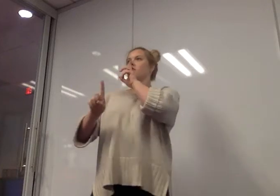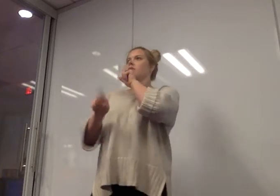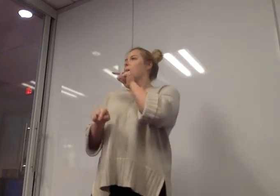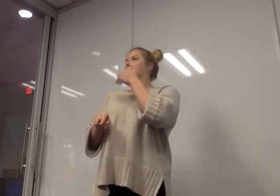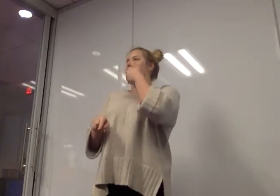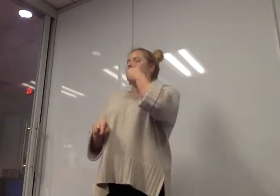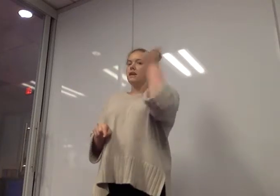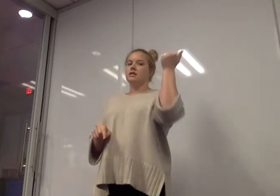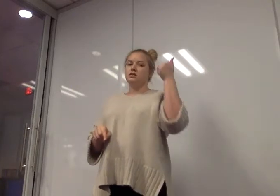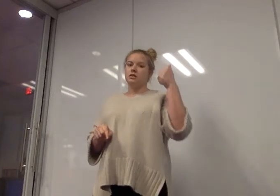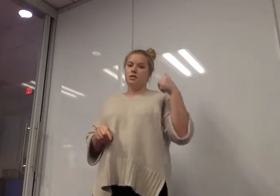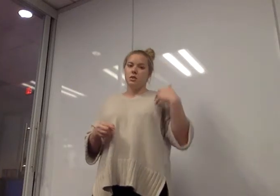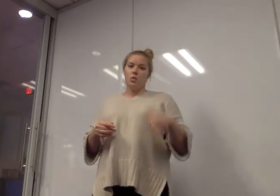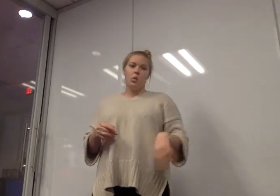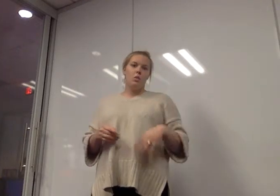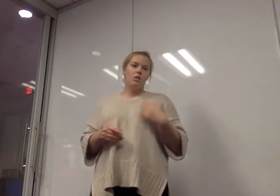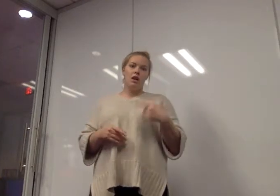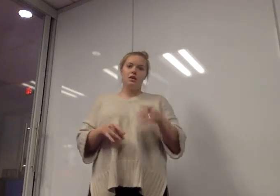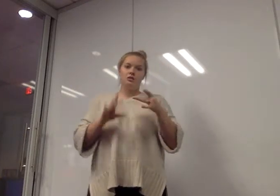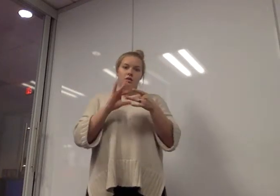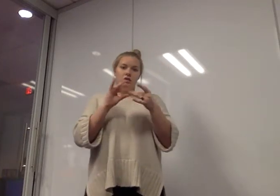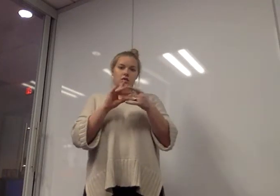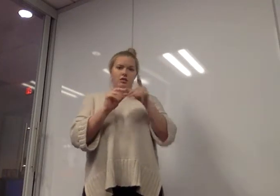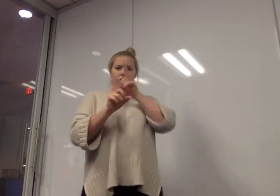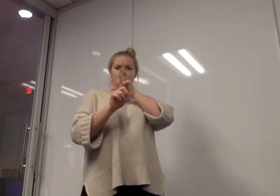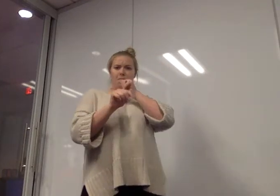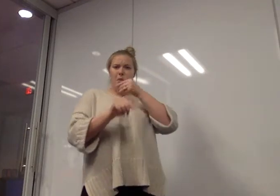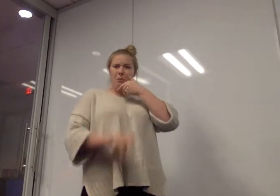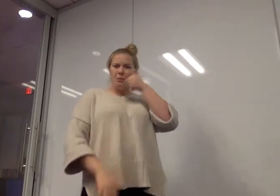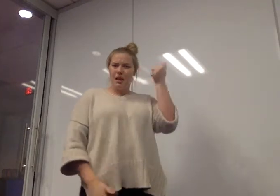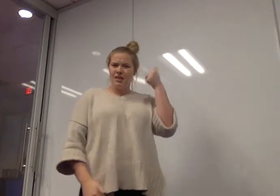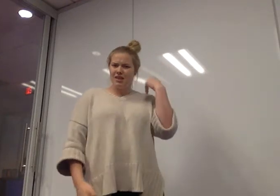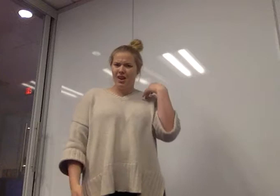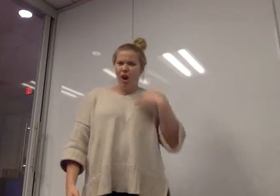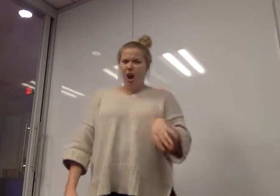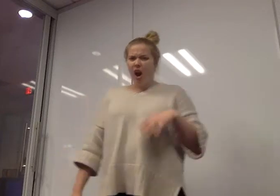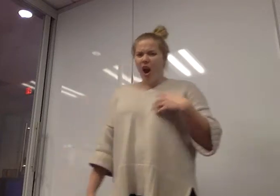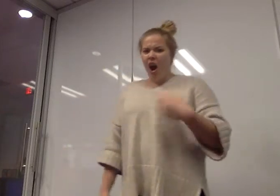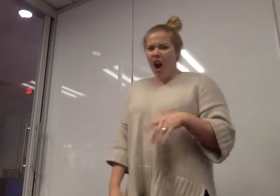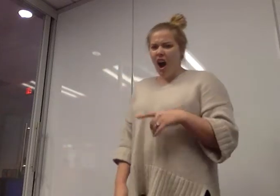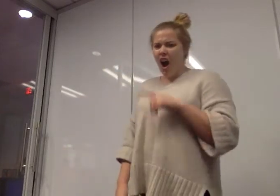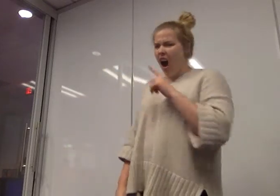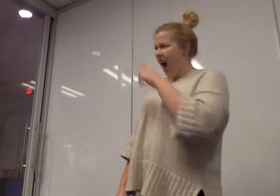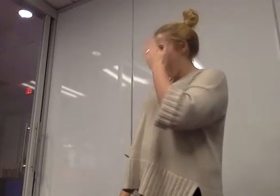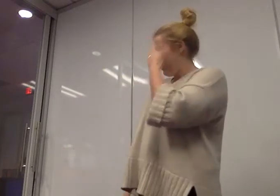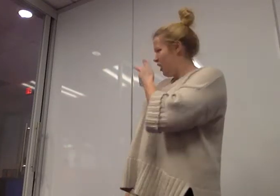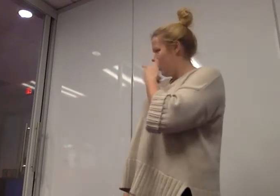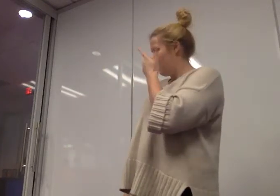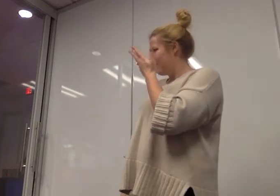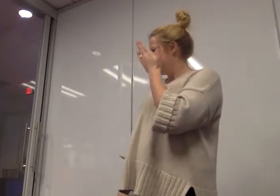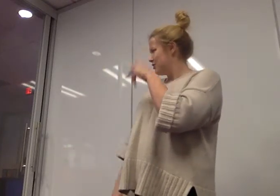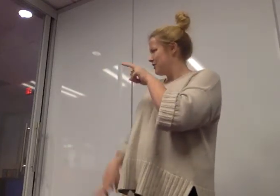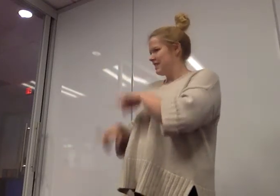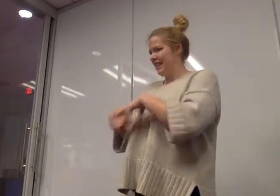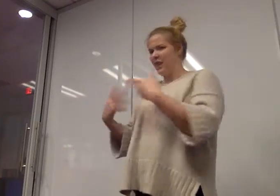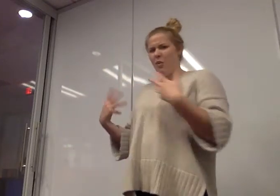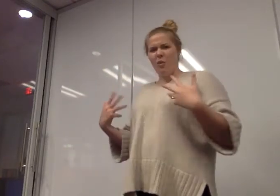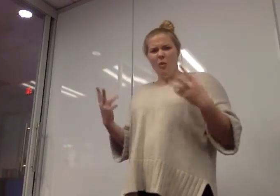she gave the best comment ever, and people turned around, they were like, oh my God, I didn't even notice her sitting there, She comes back to me months